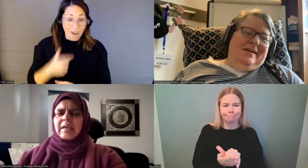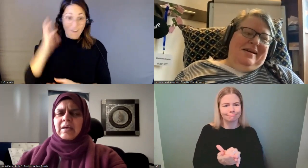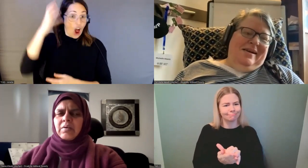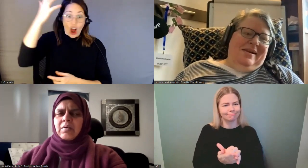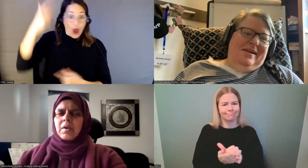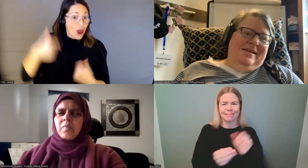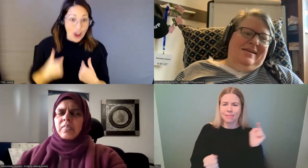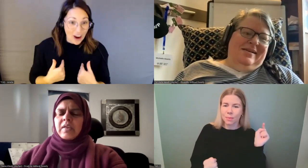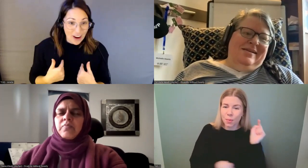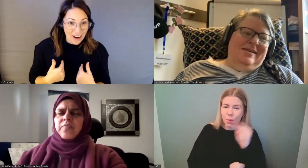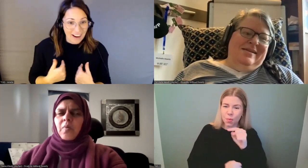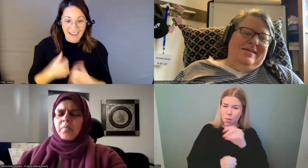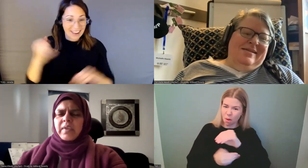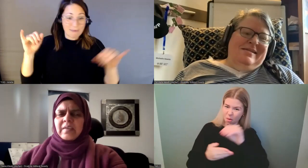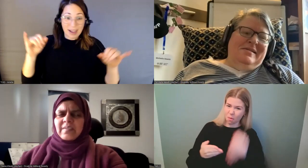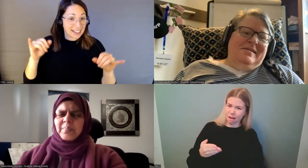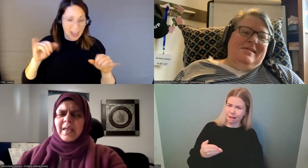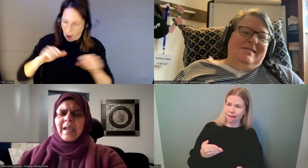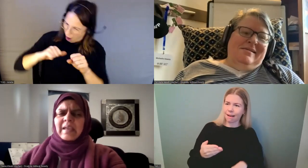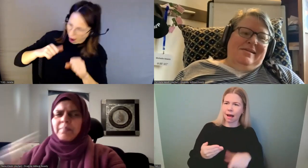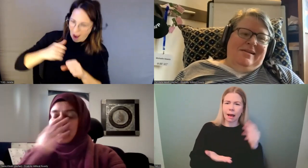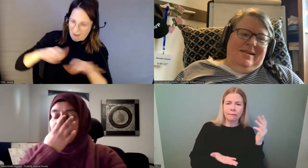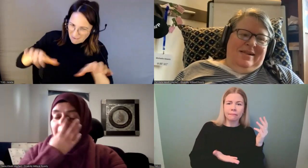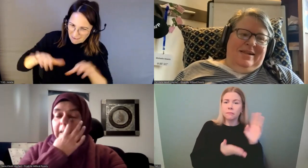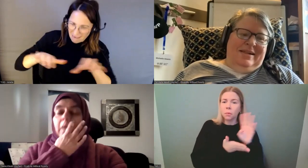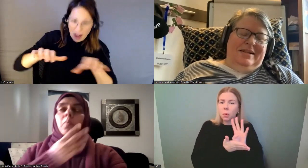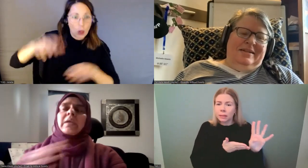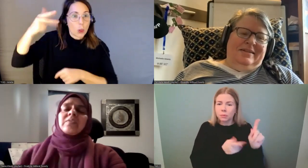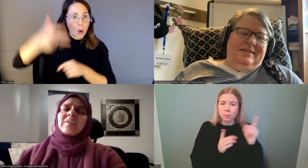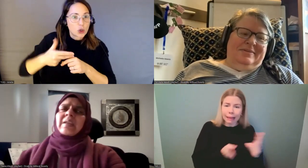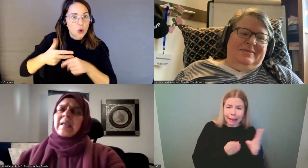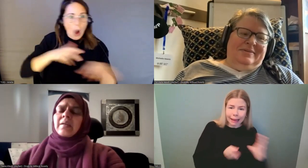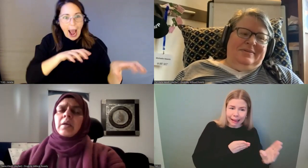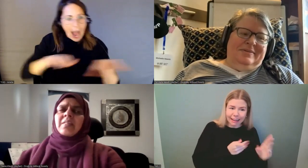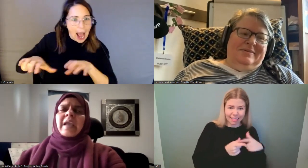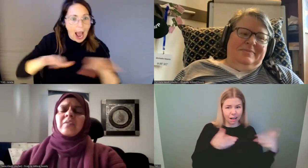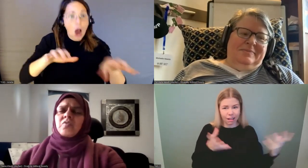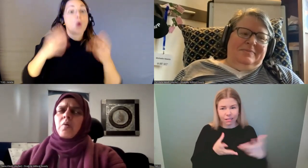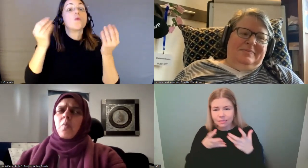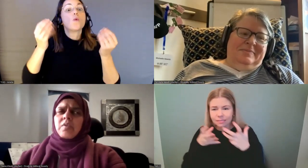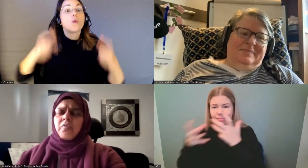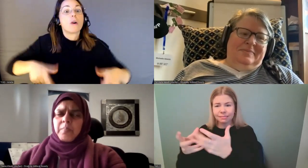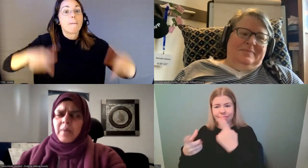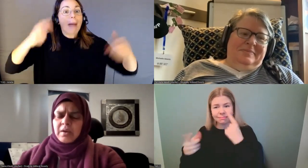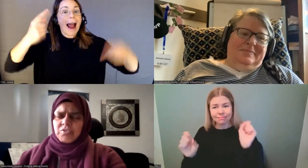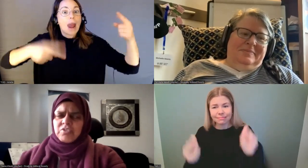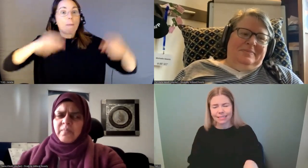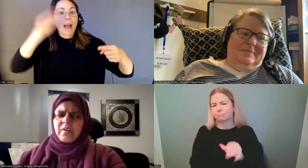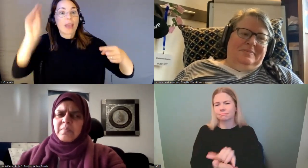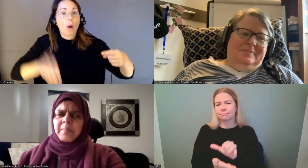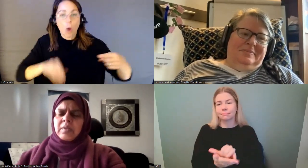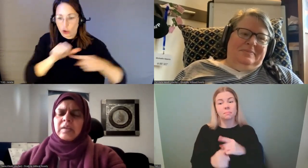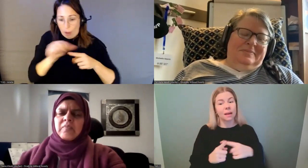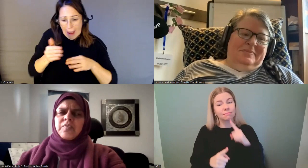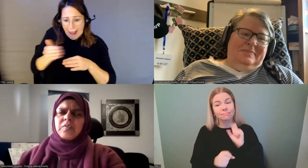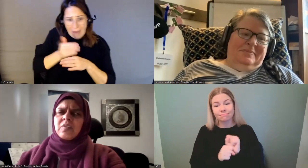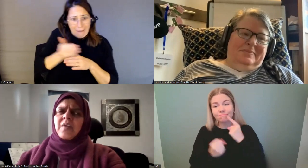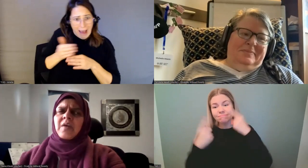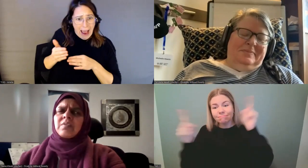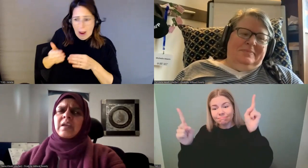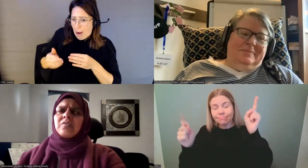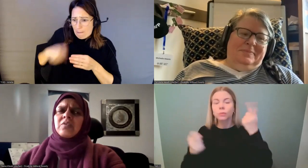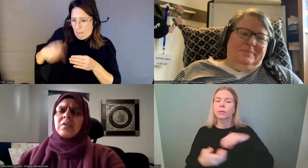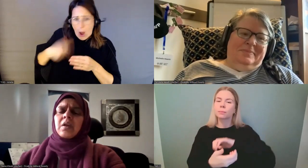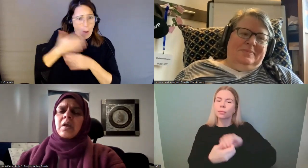the Hill within 4 weeks of planning. But hey, we did it. Thanks to a wonderful partnership with Maple Leaf